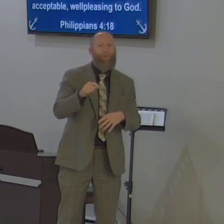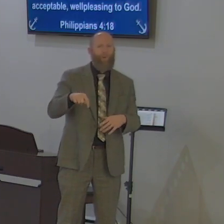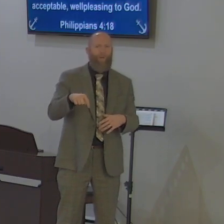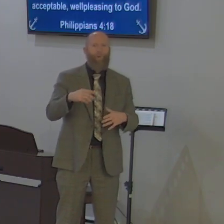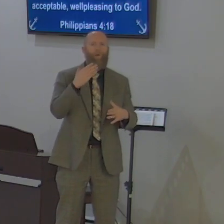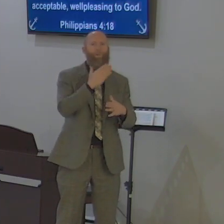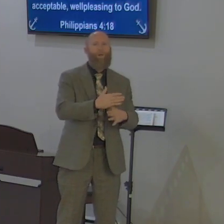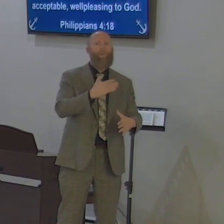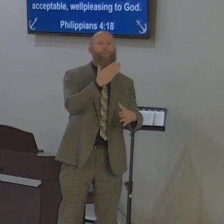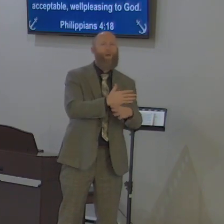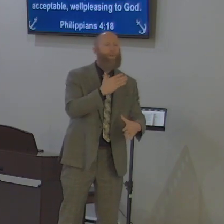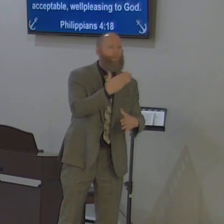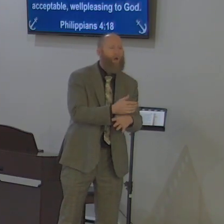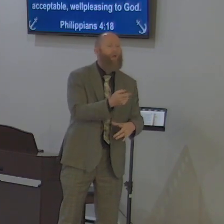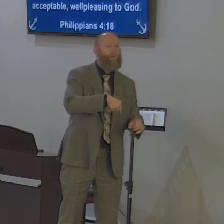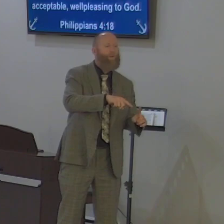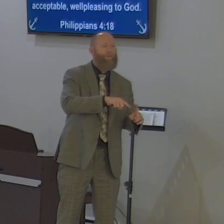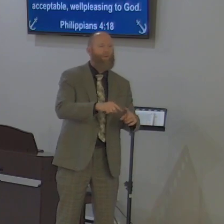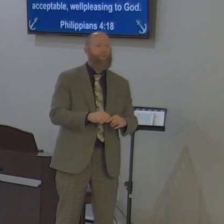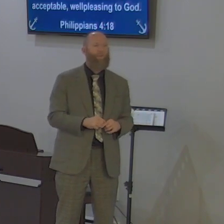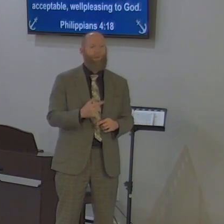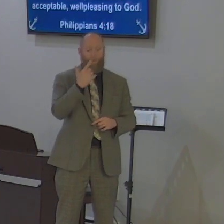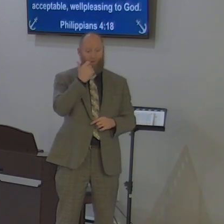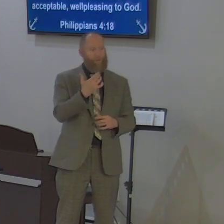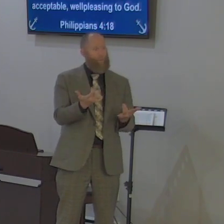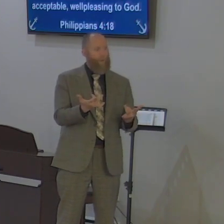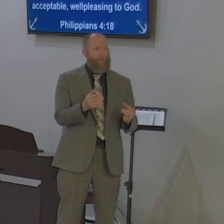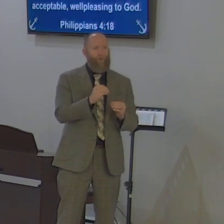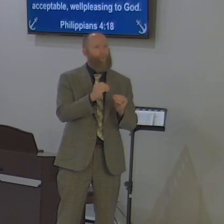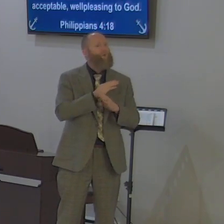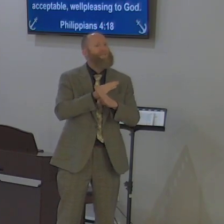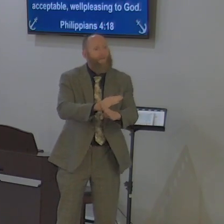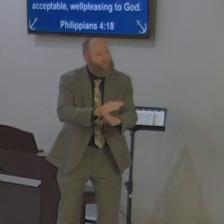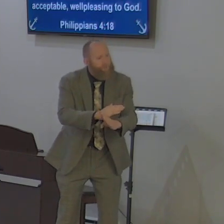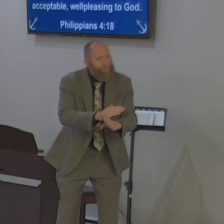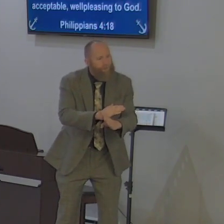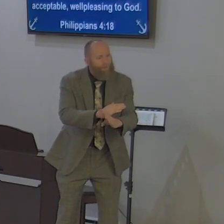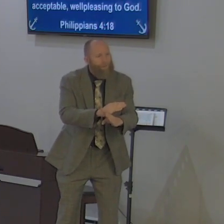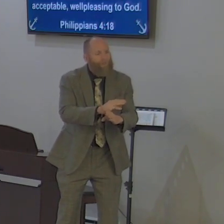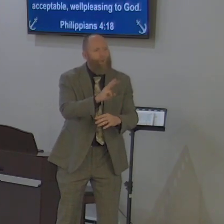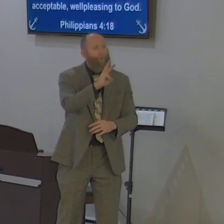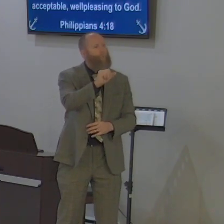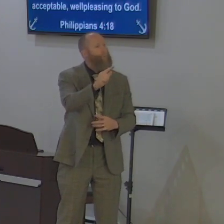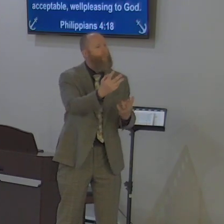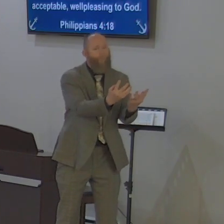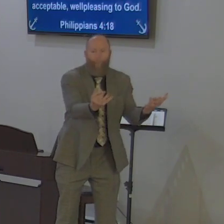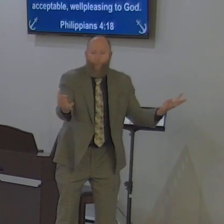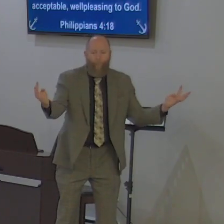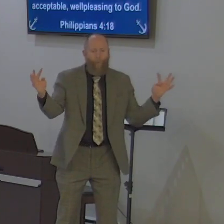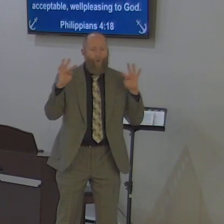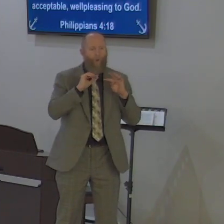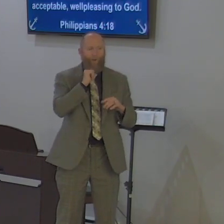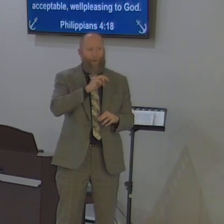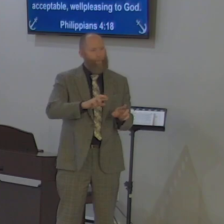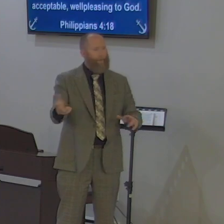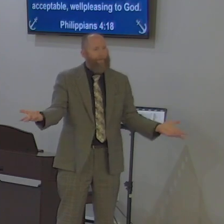and surrounding areas because they had no protections whatsoever. So Nehemiah goes back to build the wall.